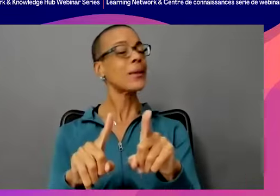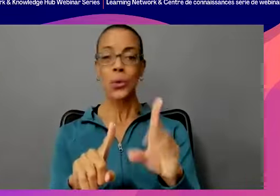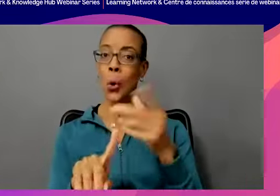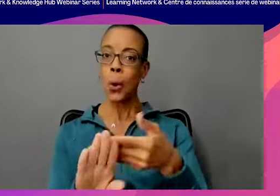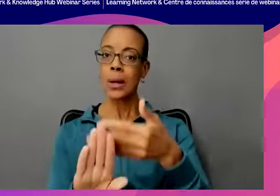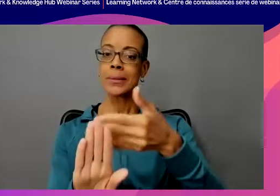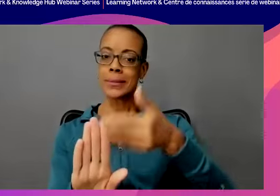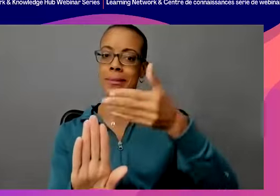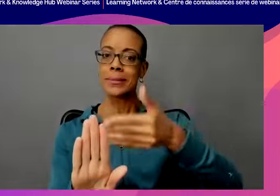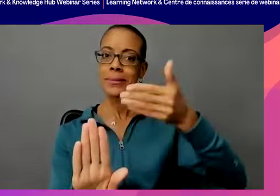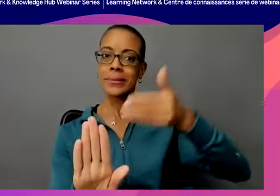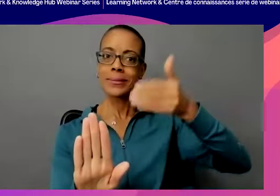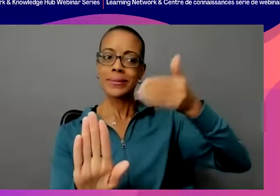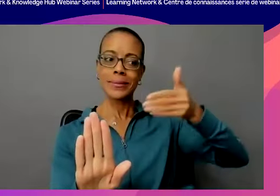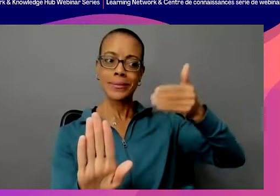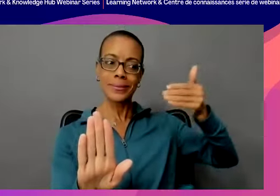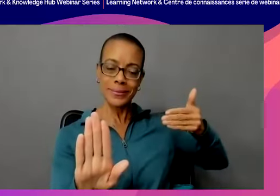a